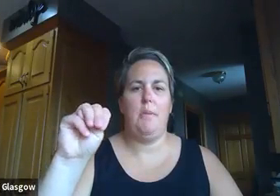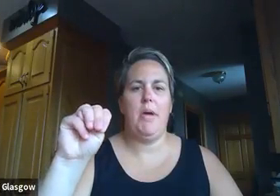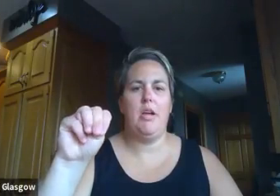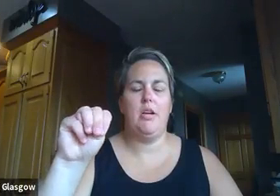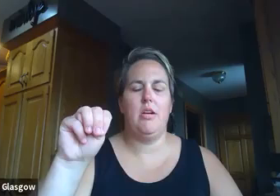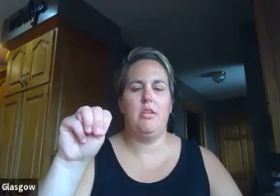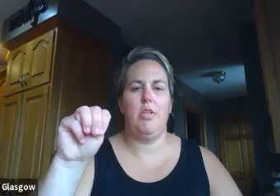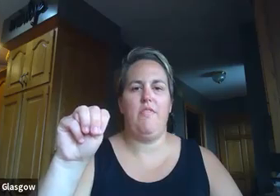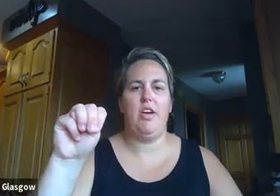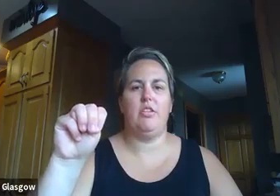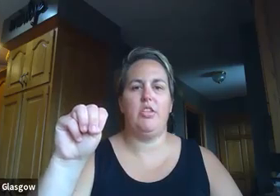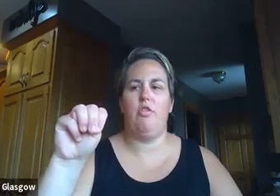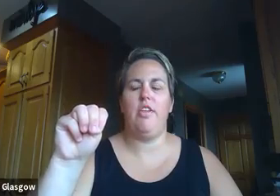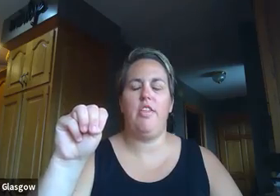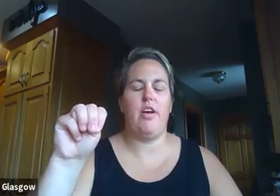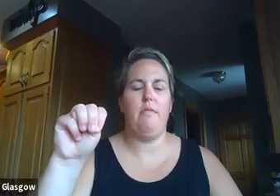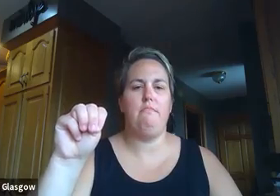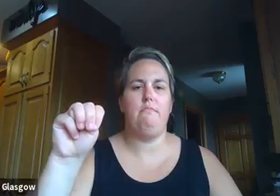M, with three fingers over the thumb.